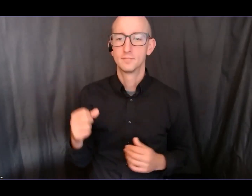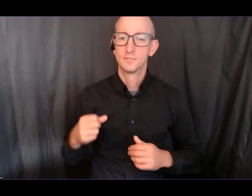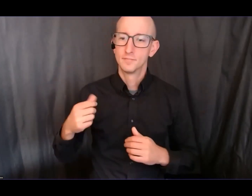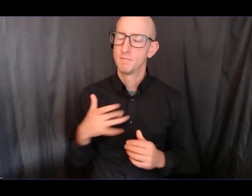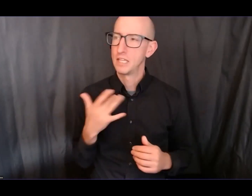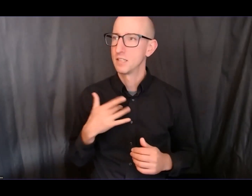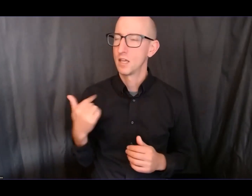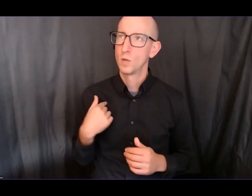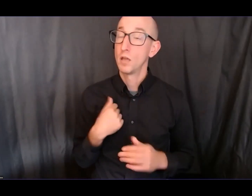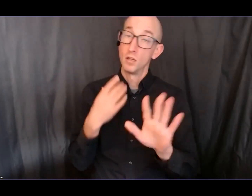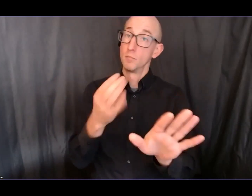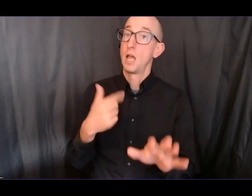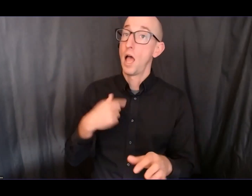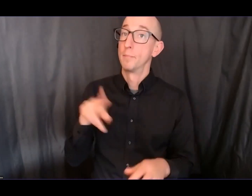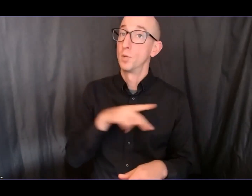I personally feel like